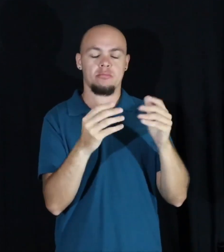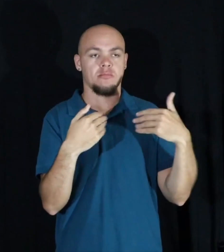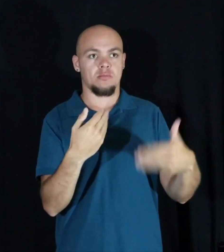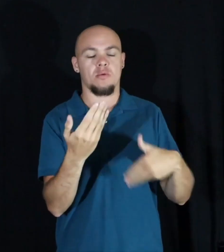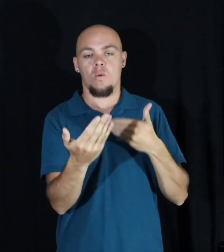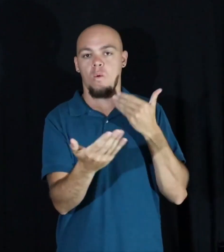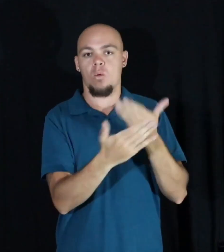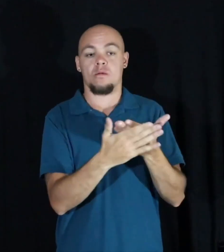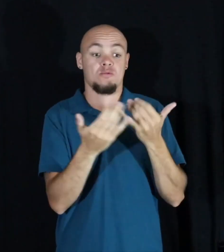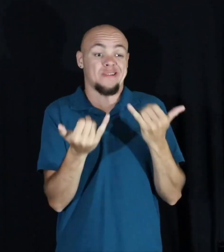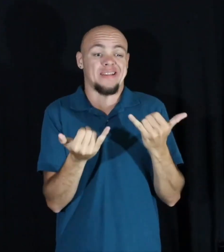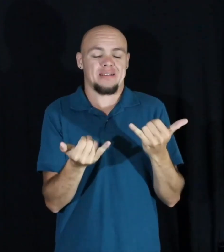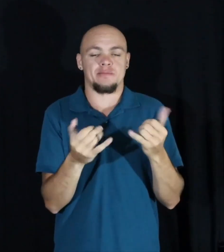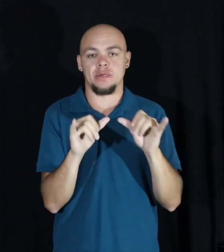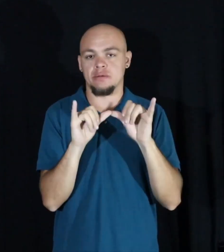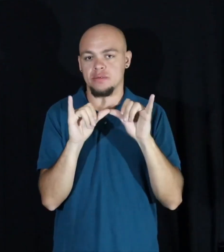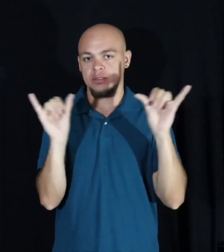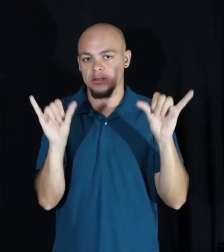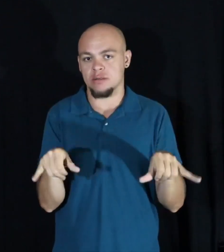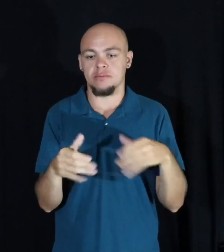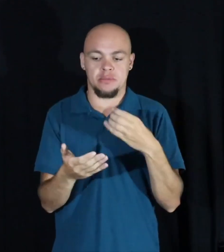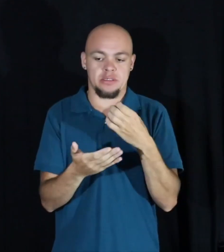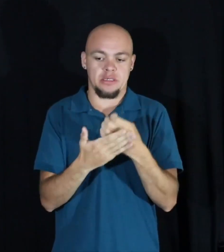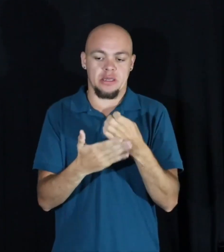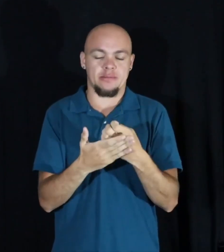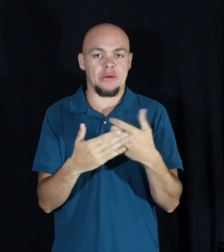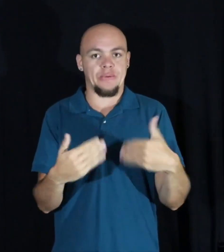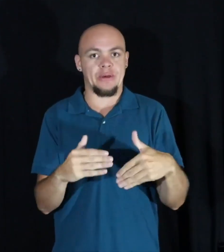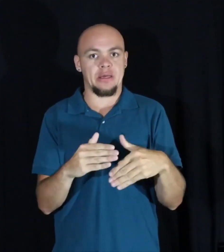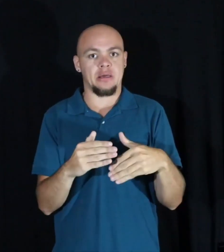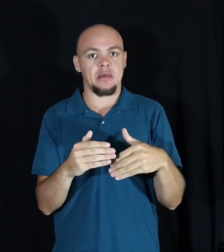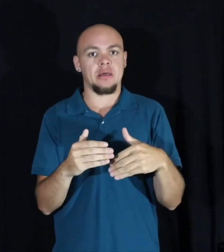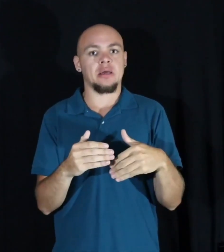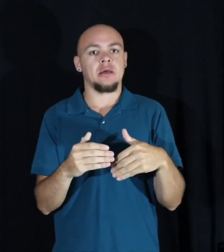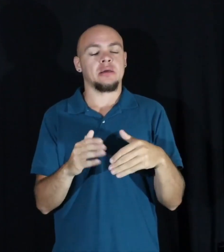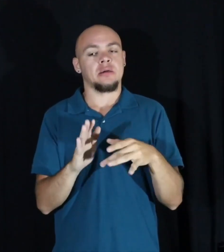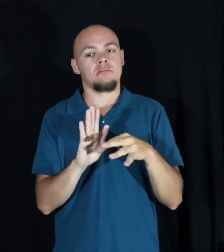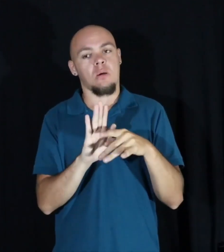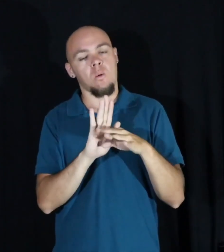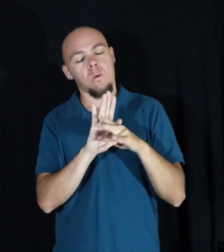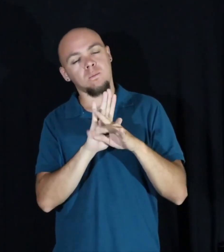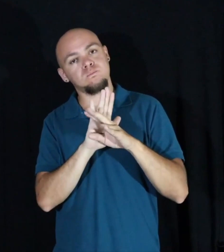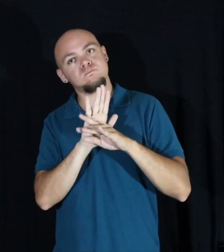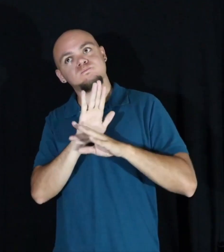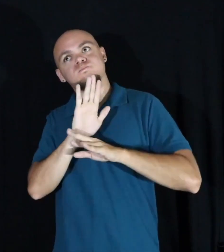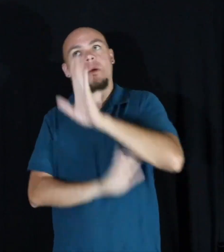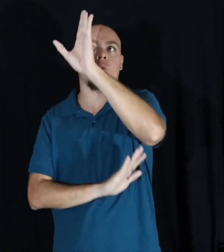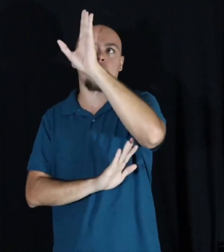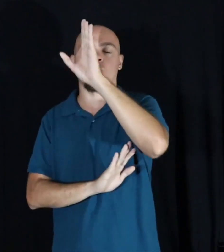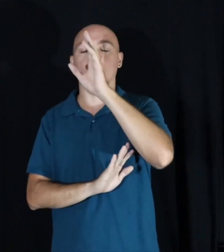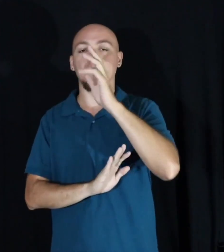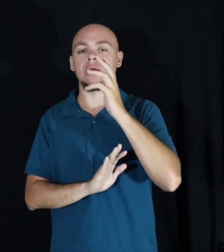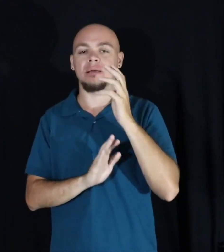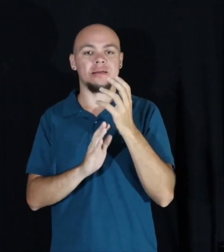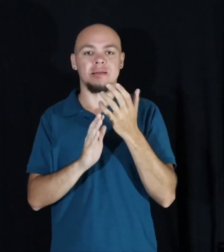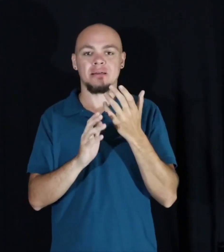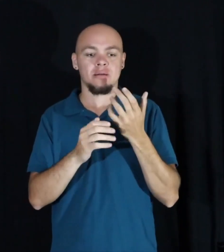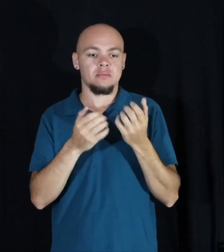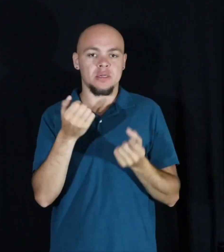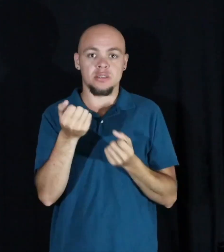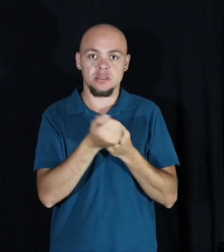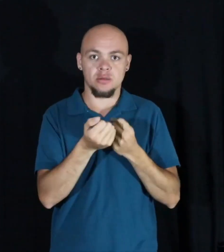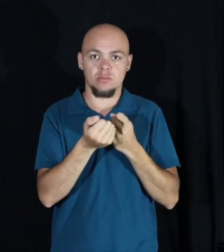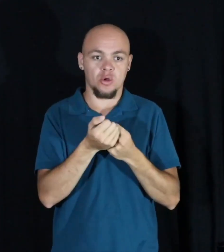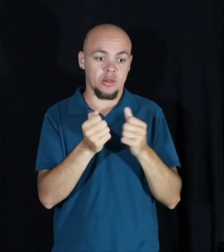this time right now, we have an economy that is rapidly growing, almost exponentially growing, and is not being supported by